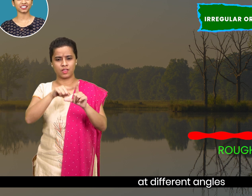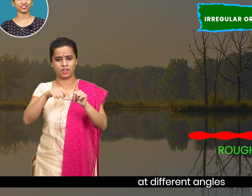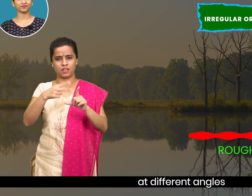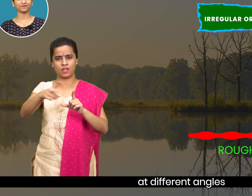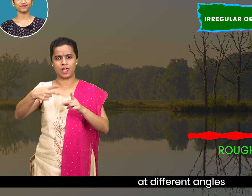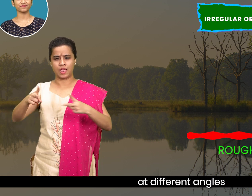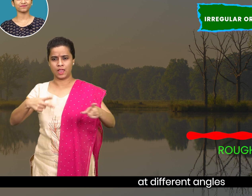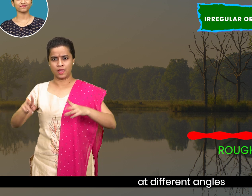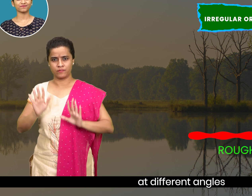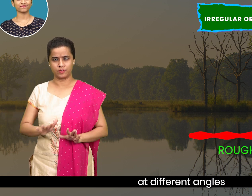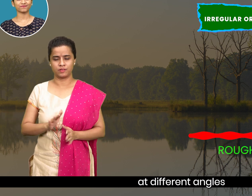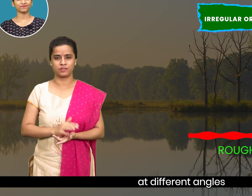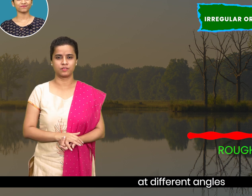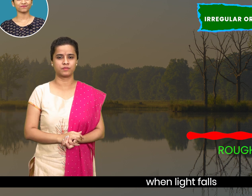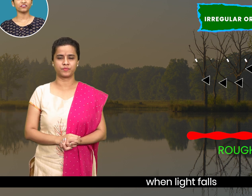angles.